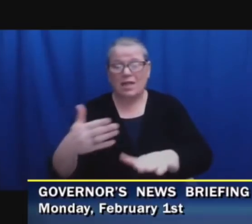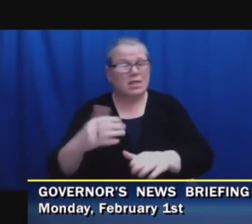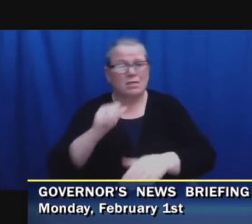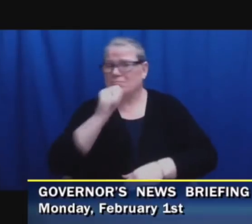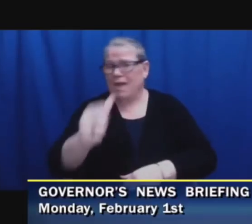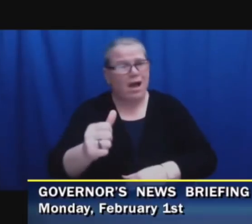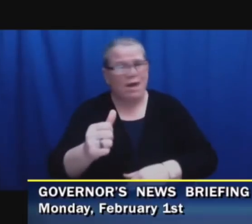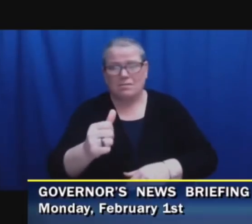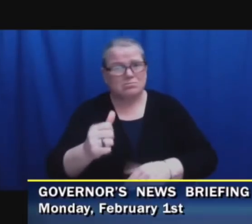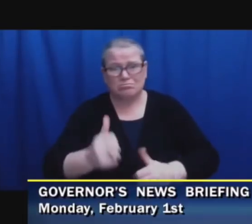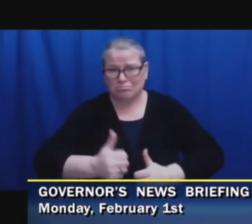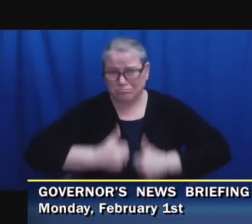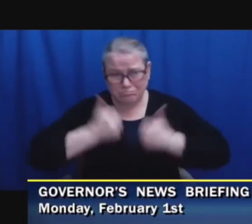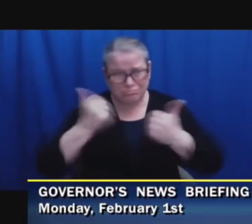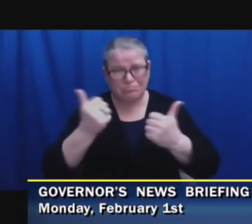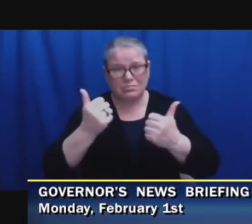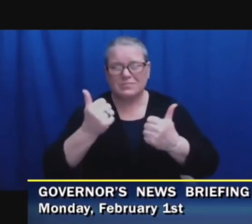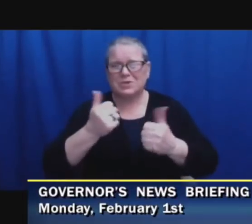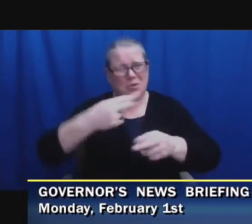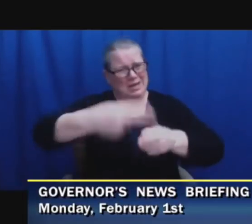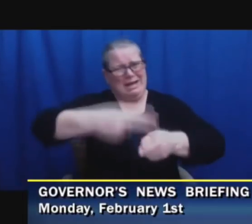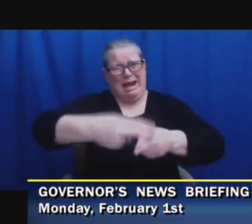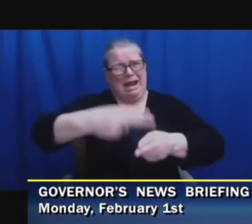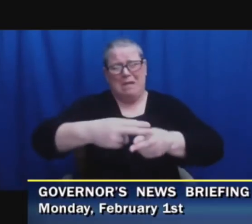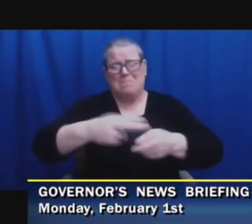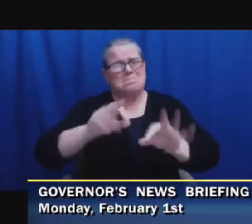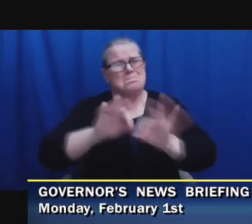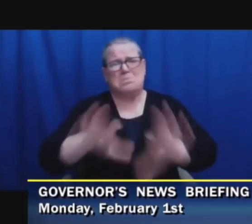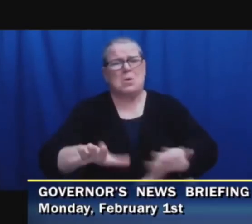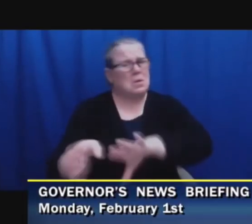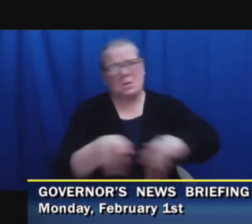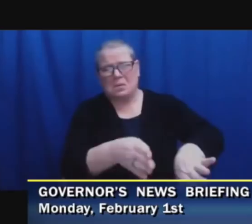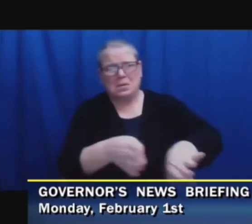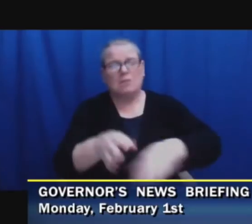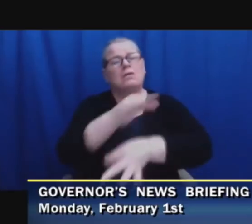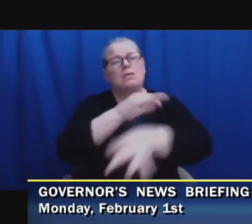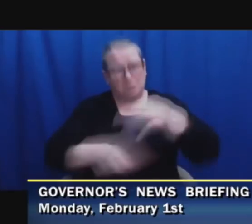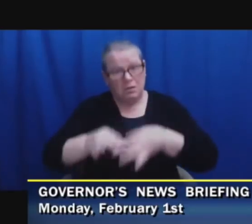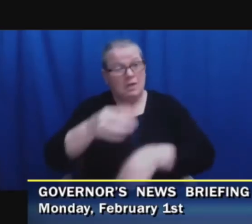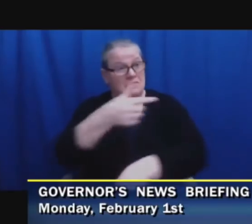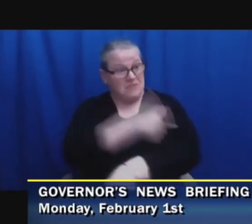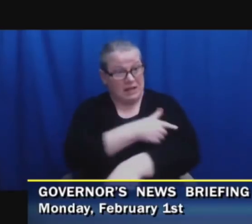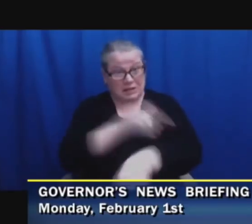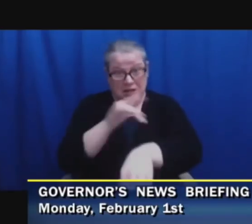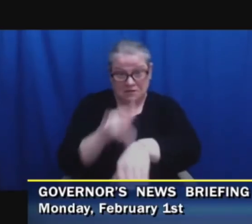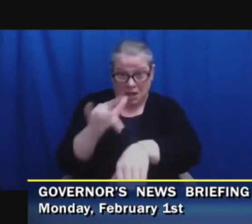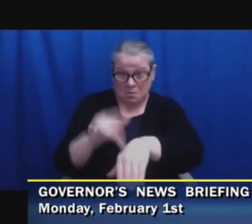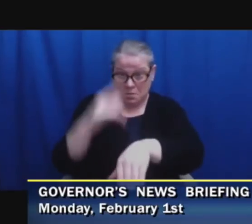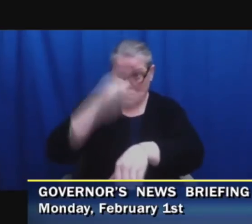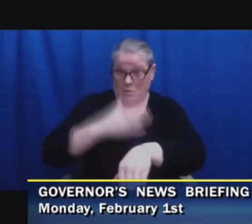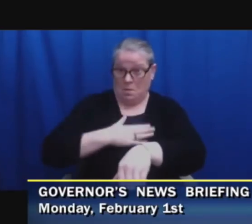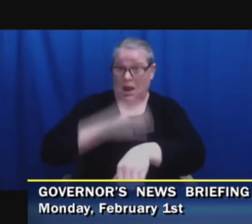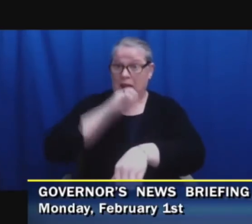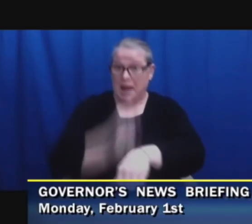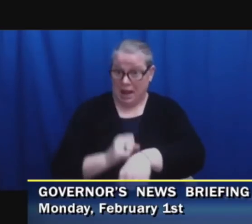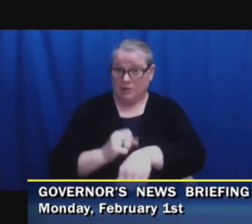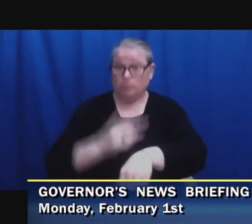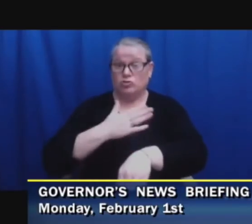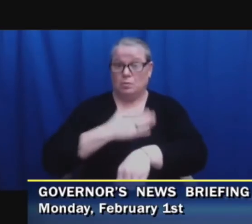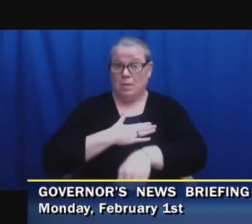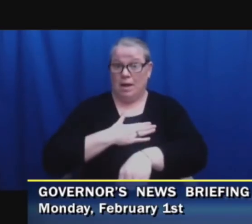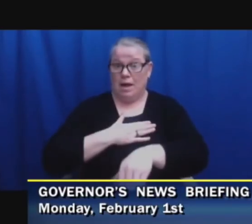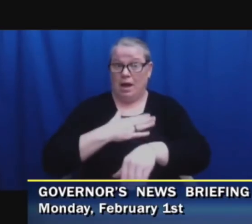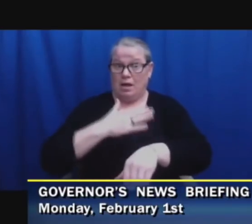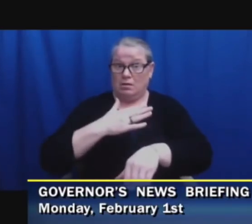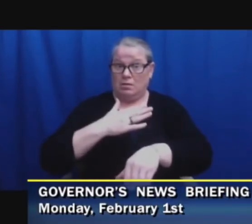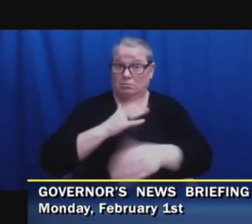up on the brand name, and I'd be happy with the fact that when the vaccine is available to me, take it. And Dr. Vasquez, do